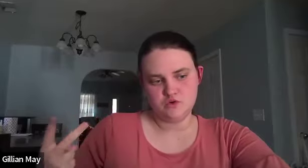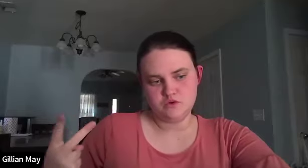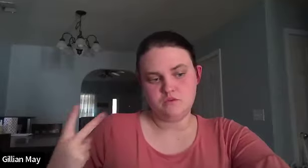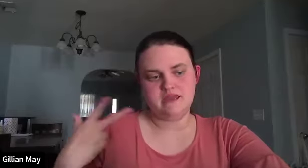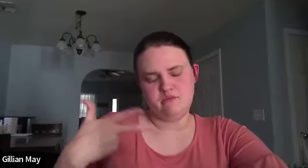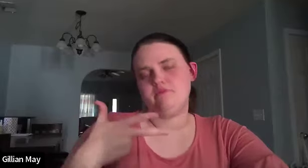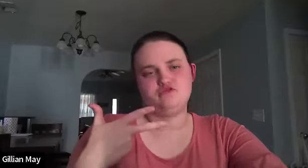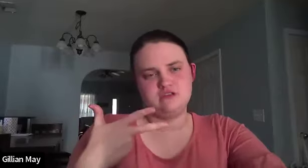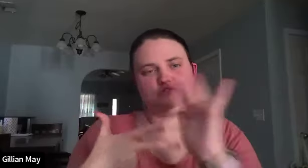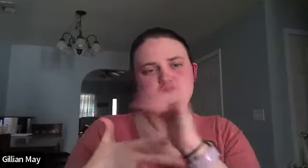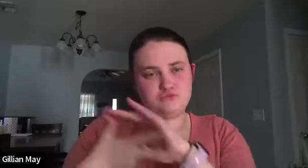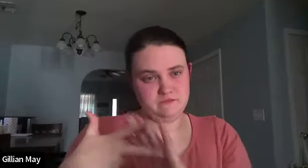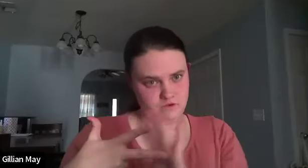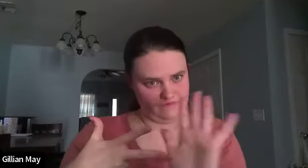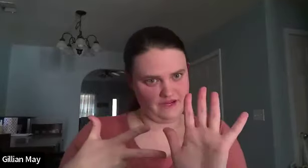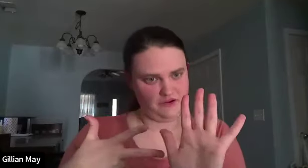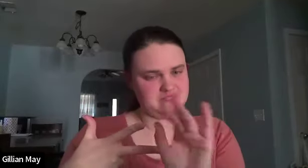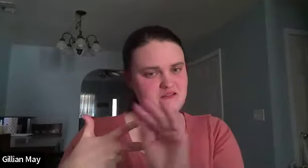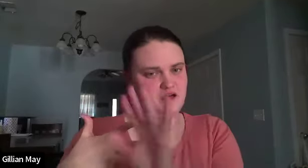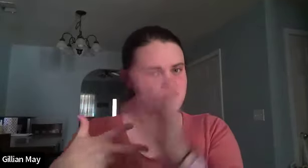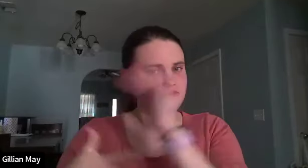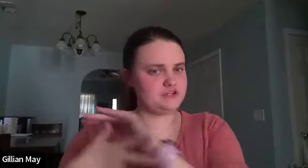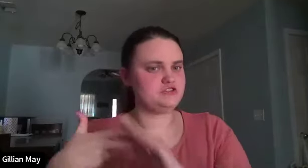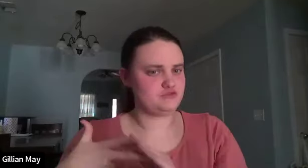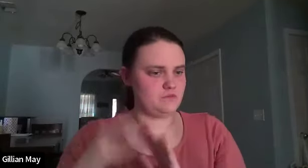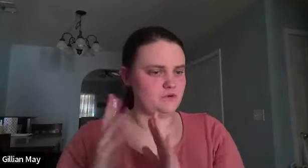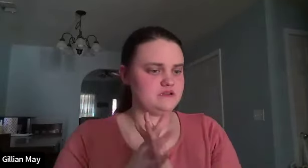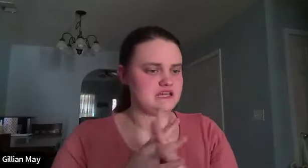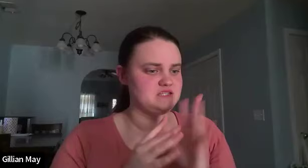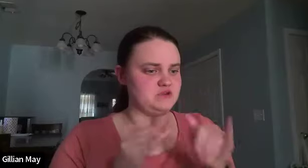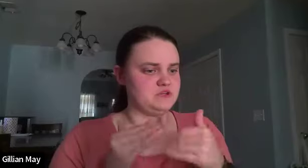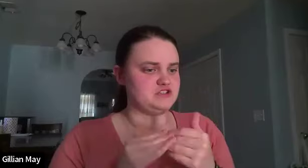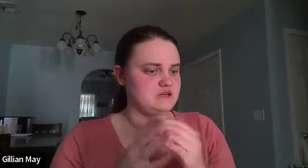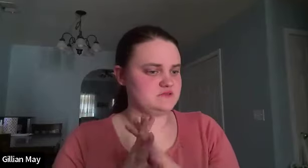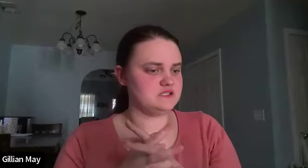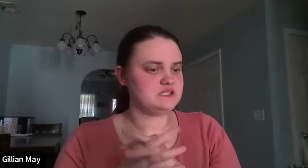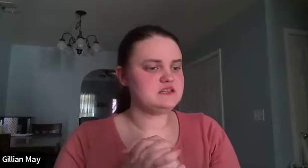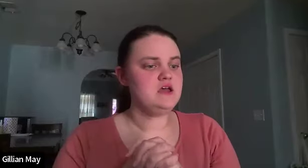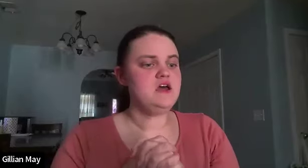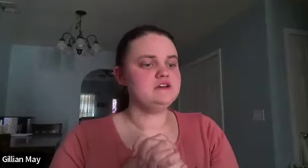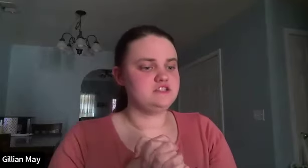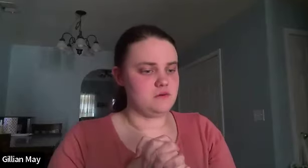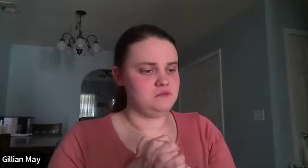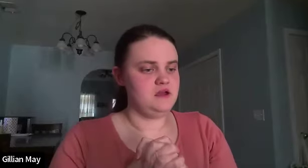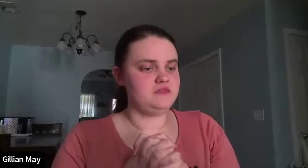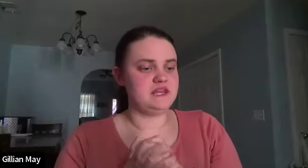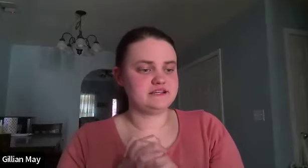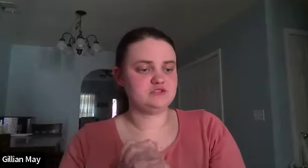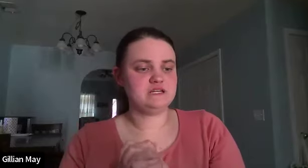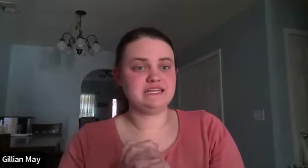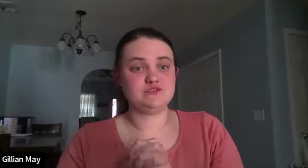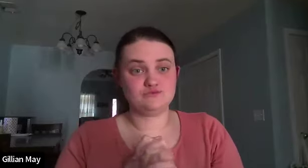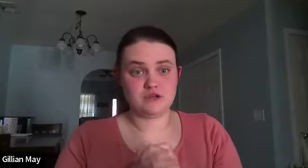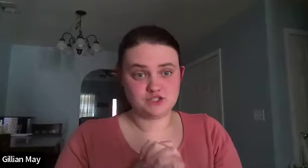2. Let's do 3 more. I know that's a lot, but we're going to do 3 more because that's pretty much the rest of our list. So the next one is